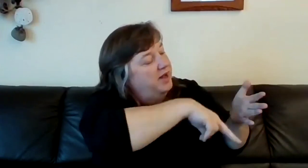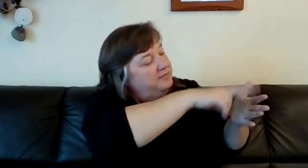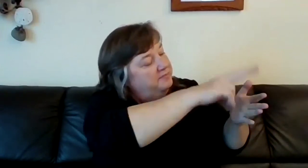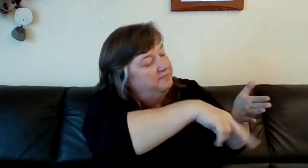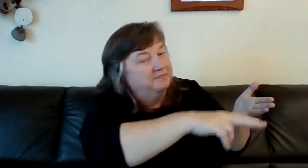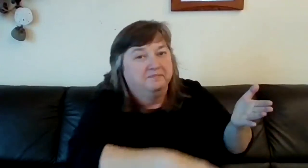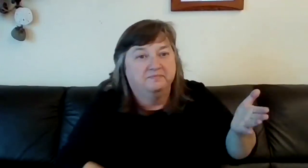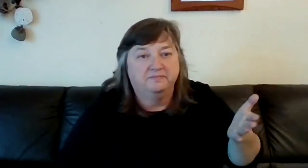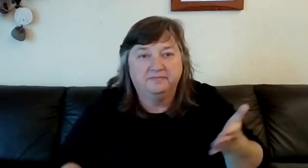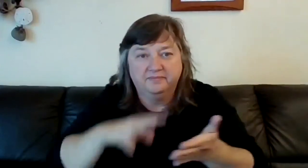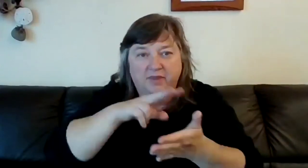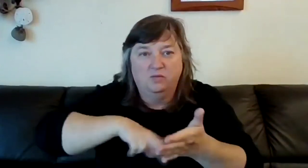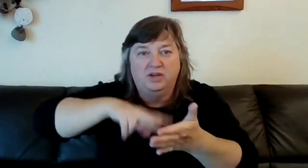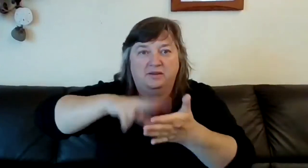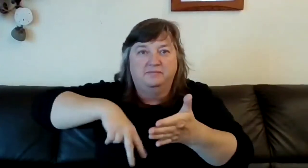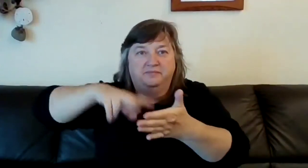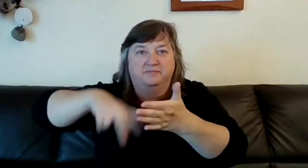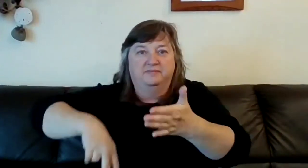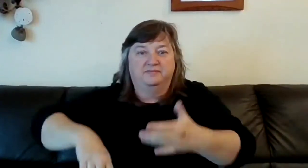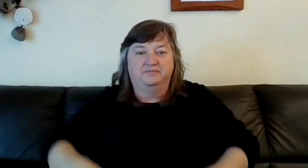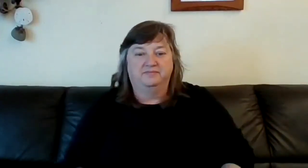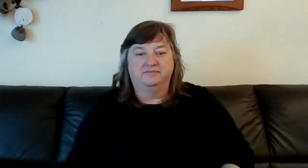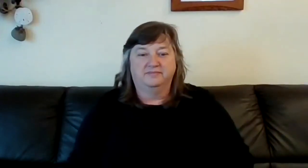bottom. Reading.